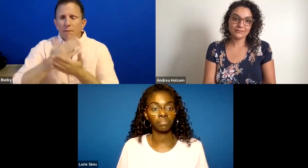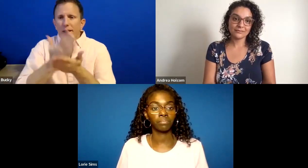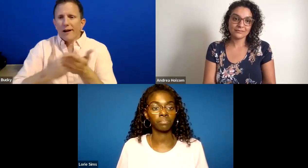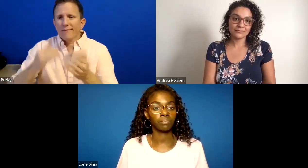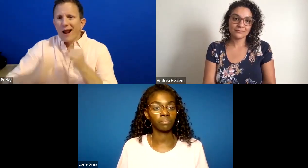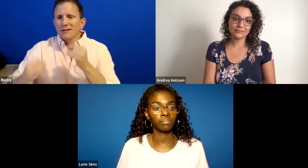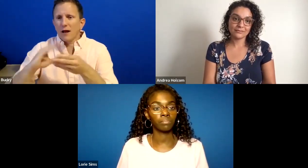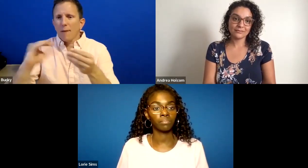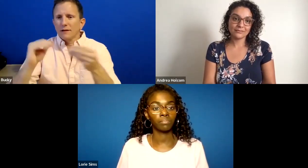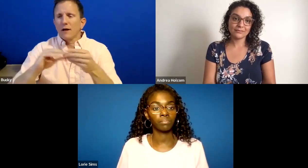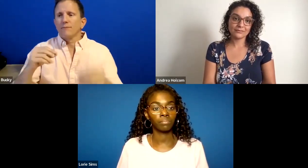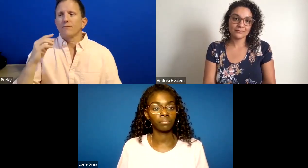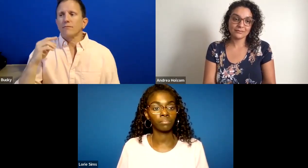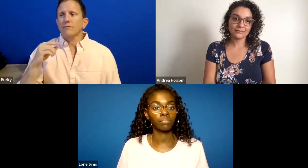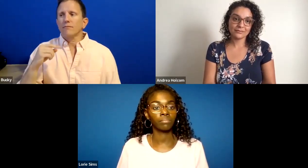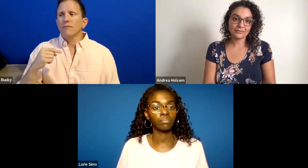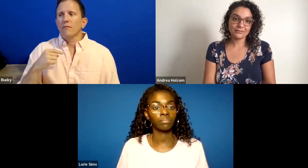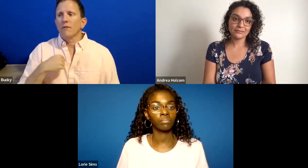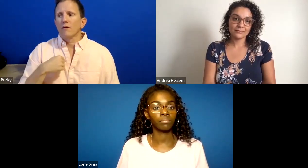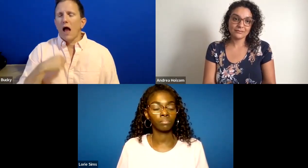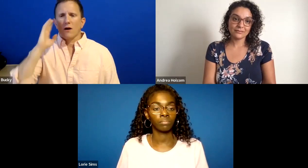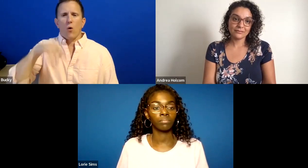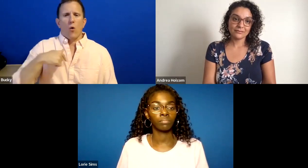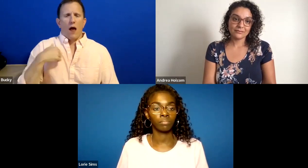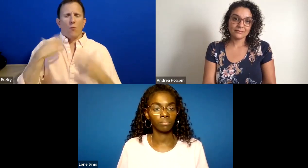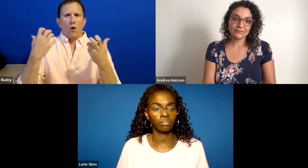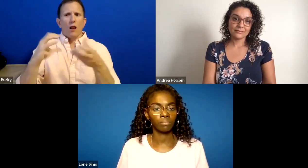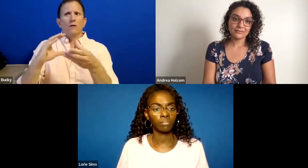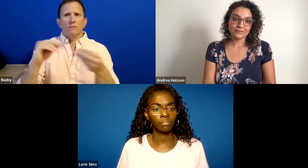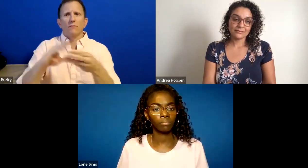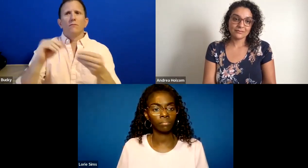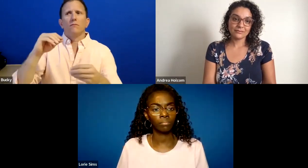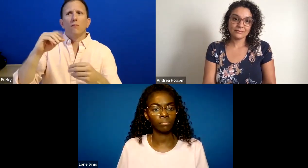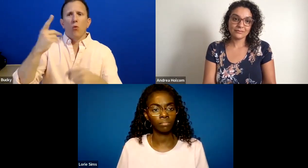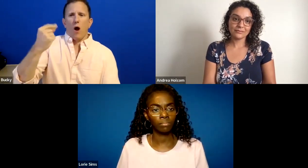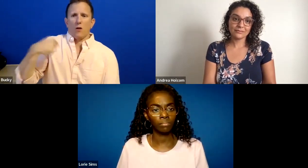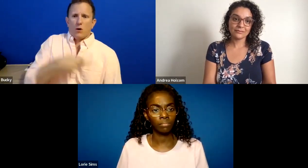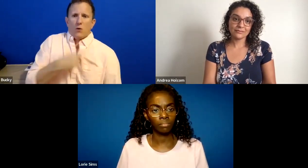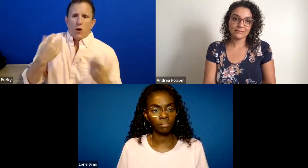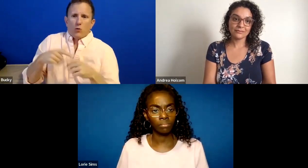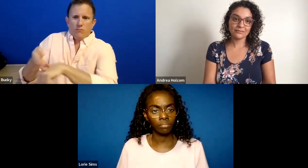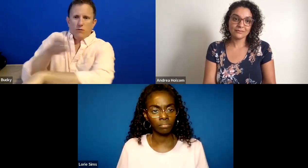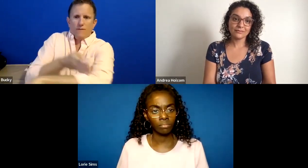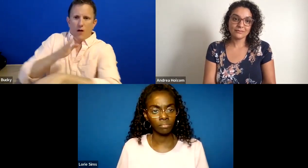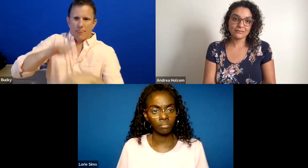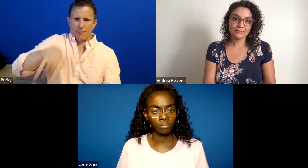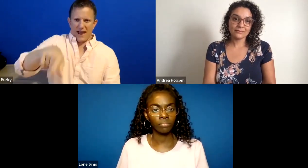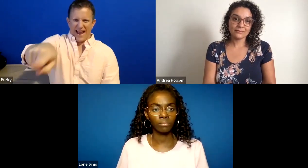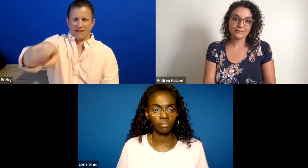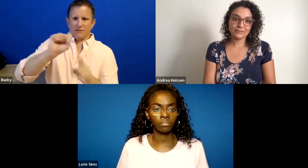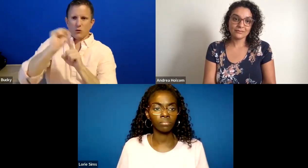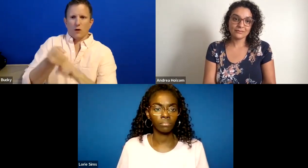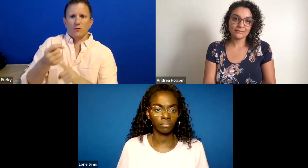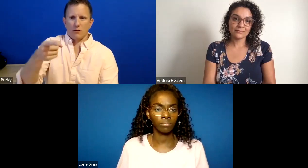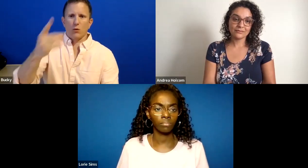the meantime, if there are any closing comments, I know that from my end, what I'd like to say